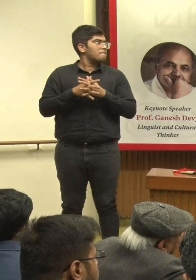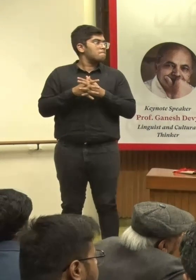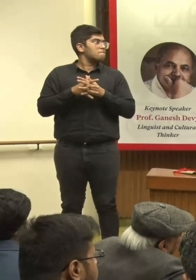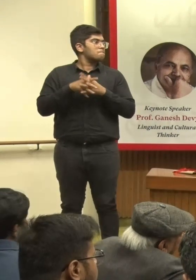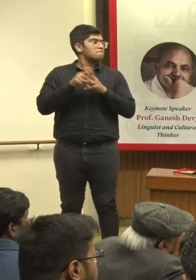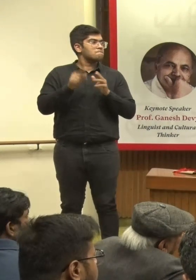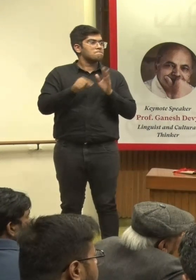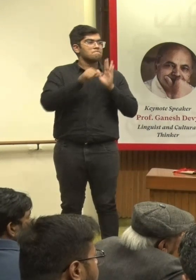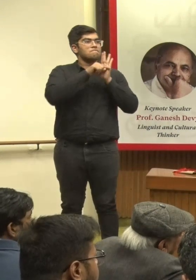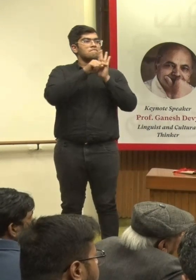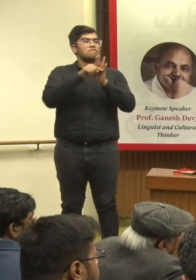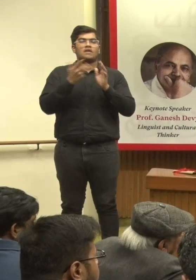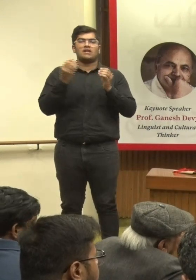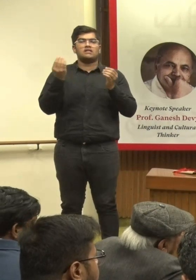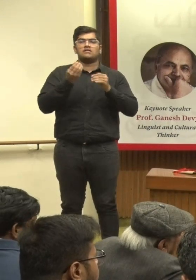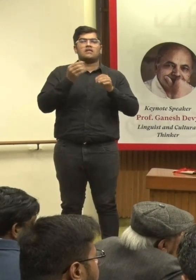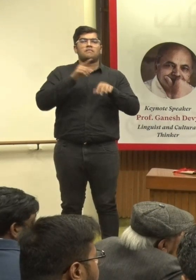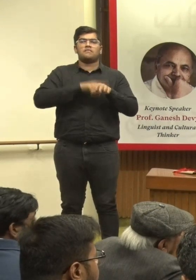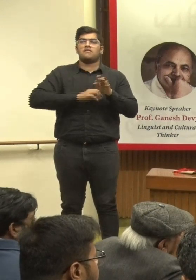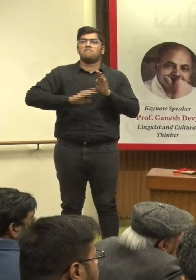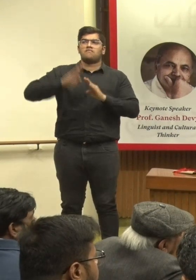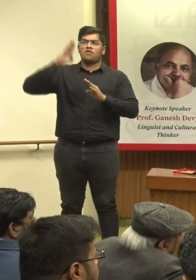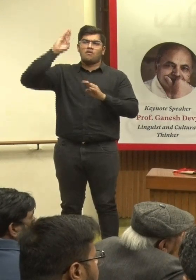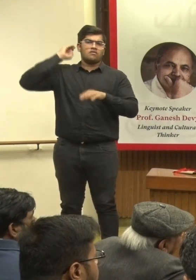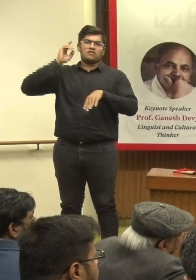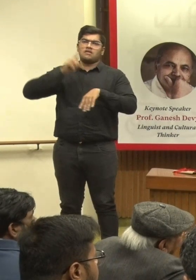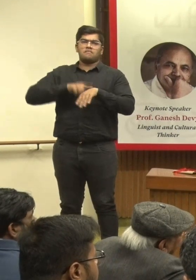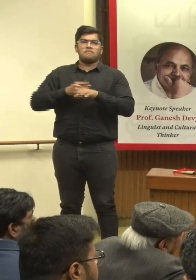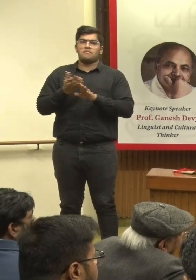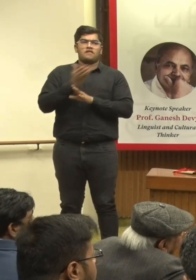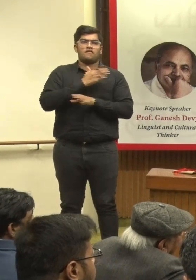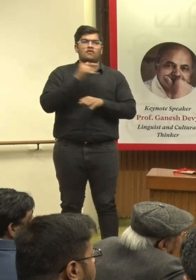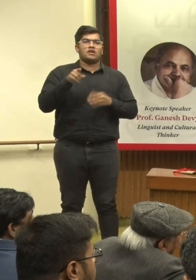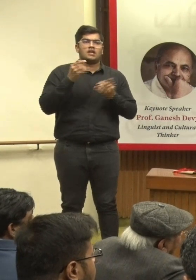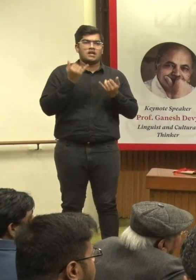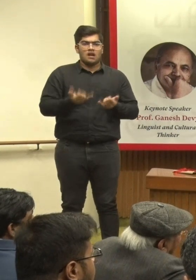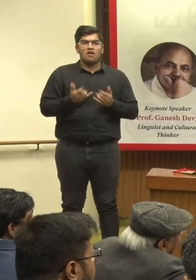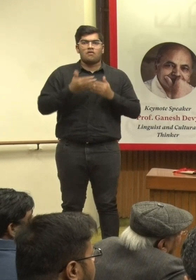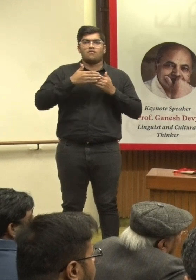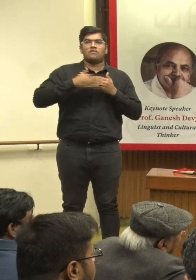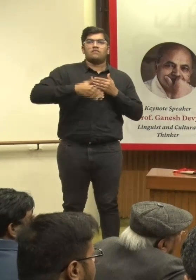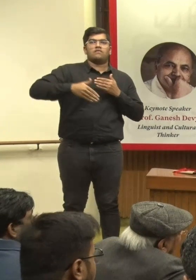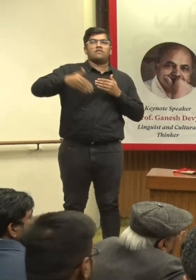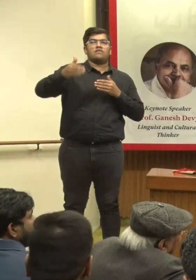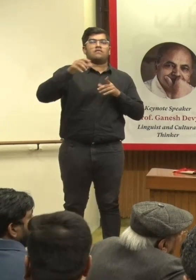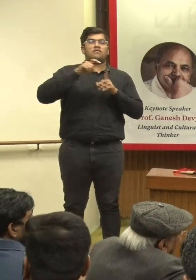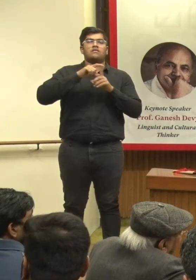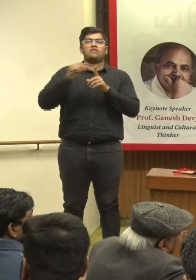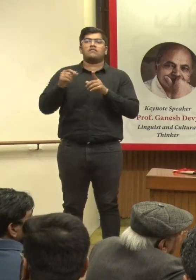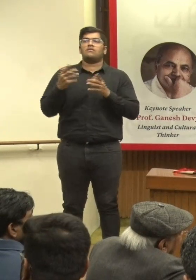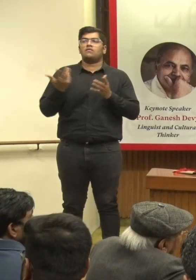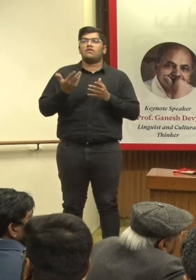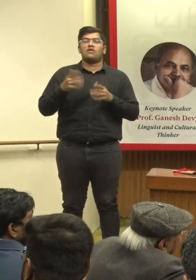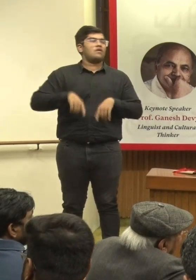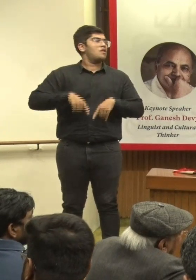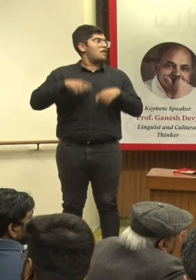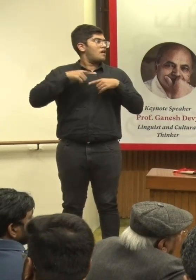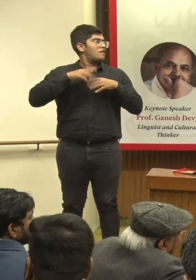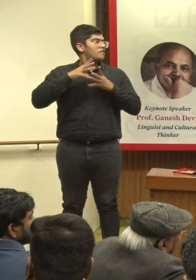enacted some time ago, I mean long time back, is driving them to loss of livelihood.